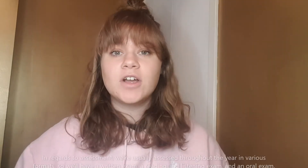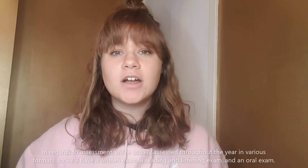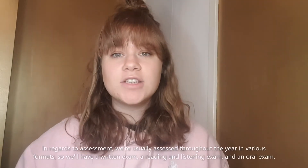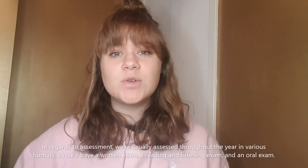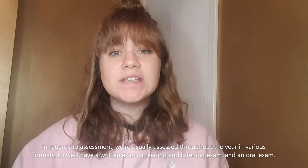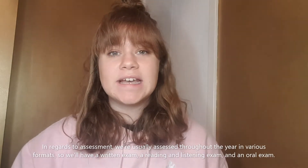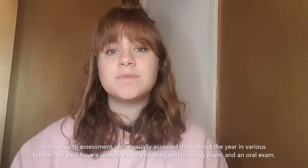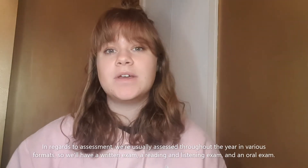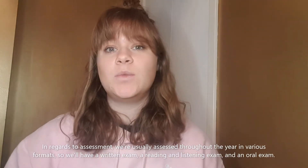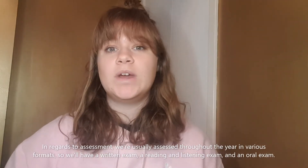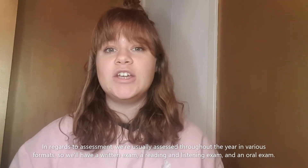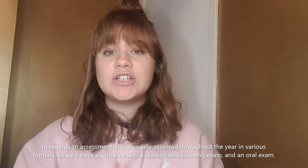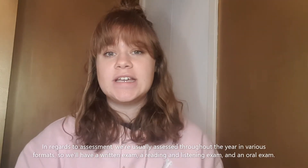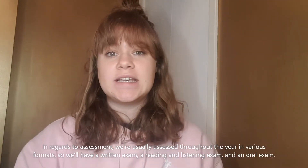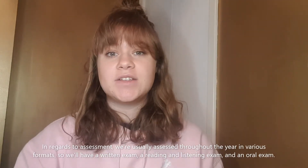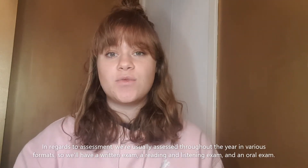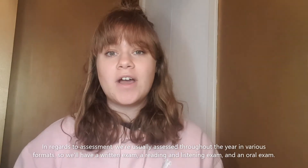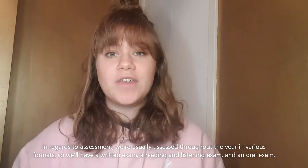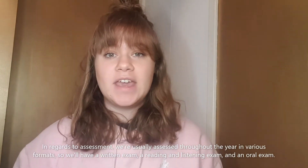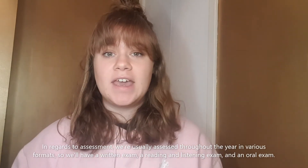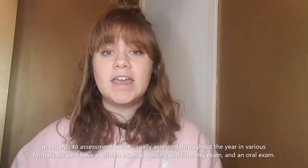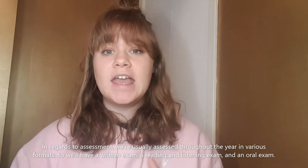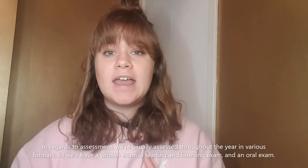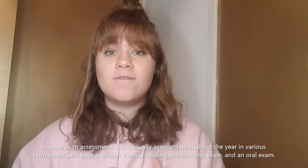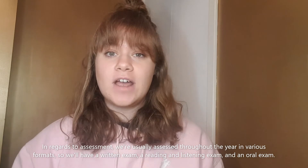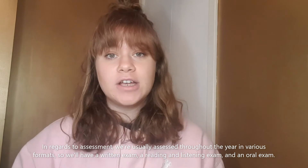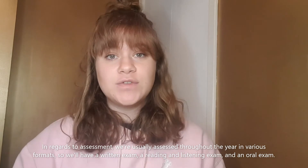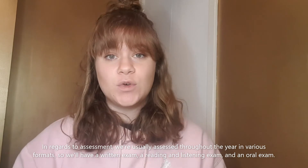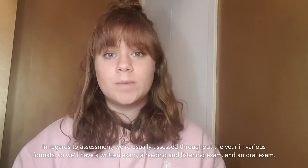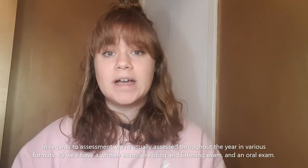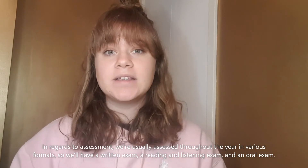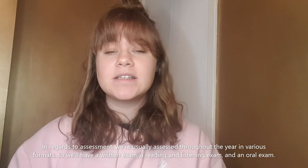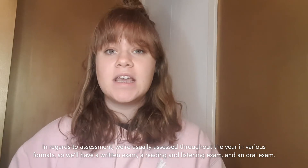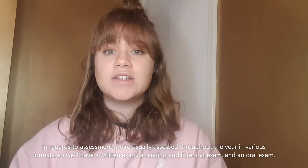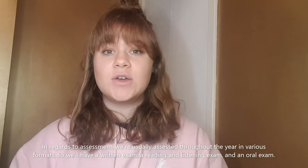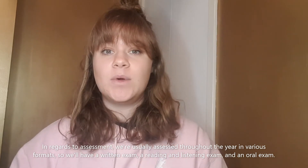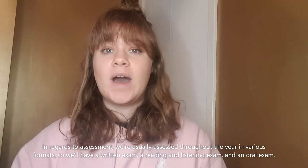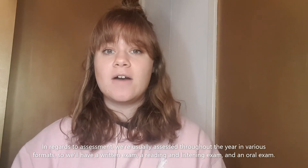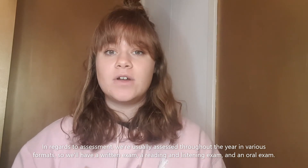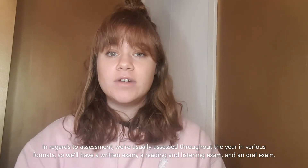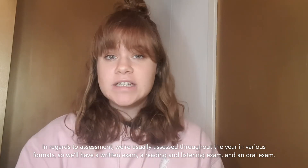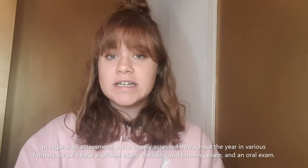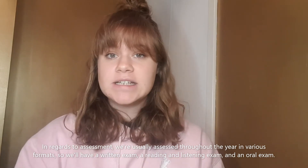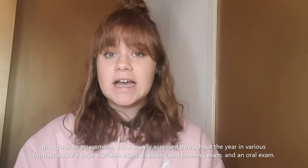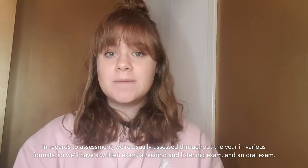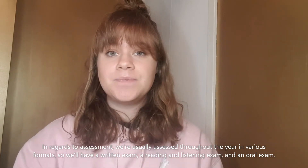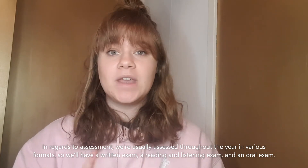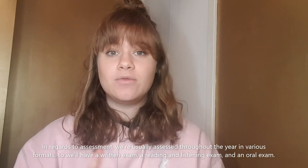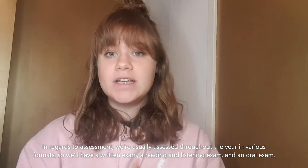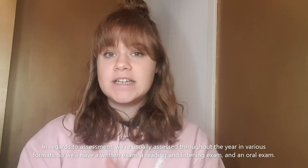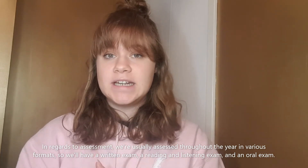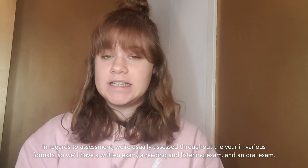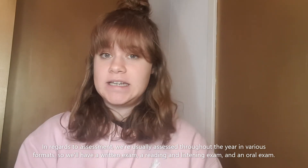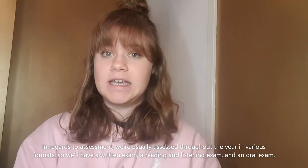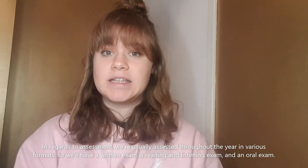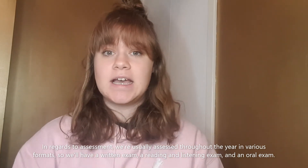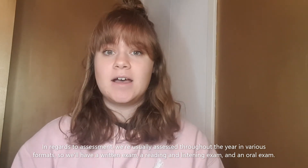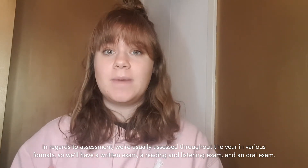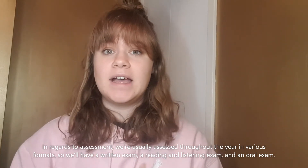regards to assessment, we're usually assessed throughout the year in various formats. So we'll have a written exam, a reading and listening exam, and an